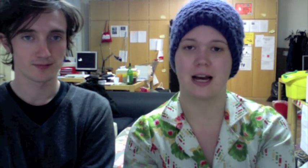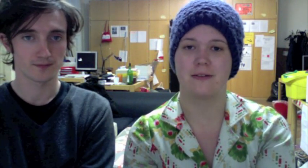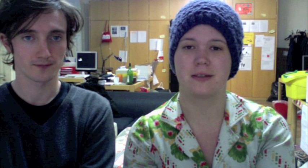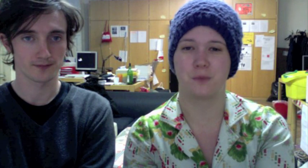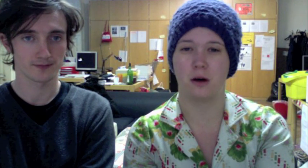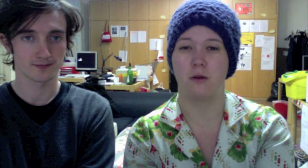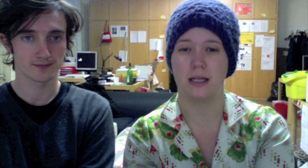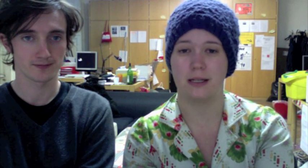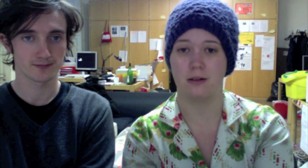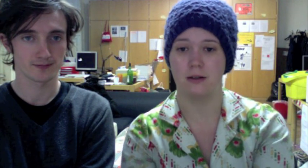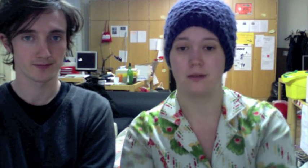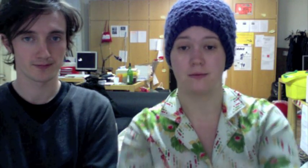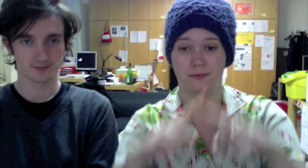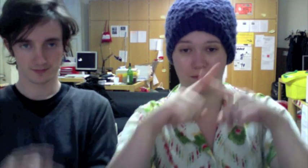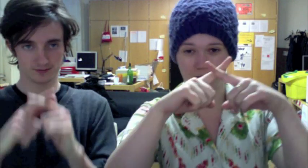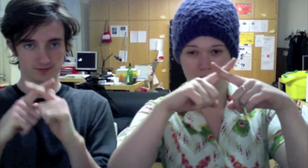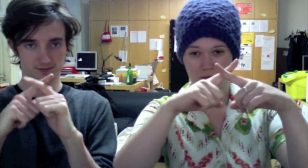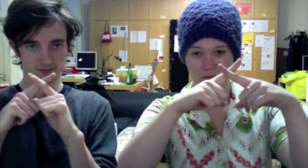of a small veto.